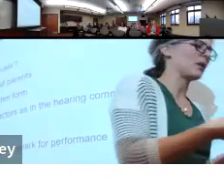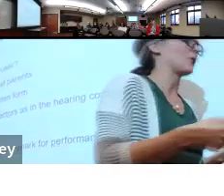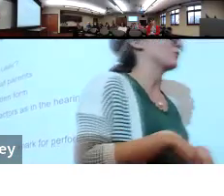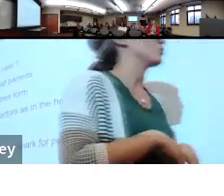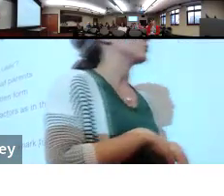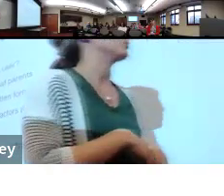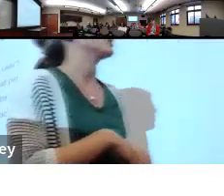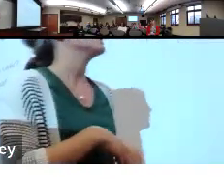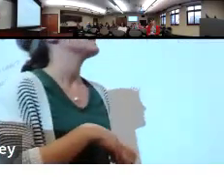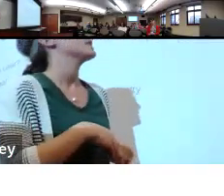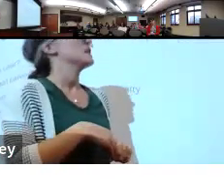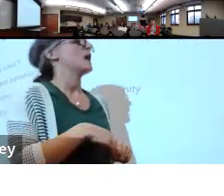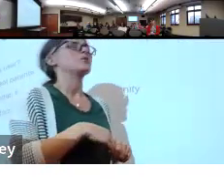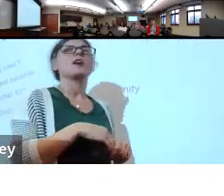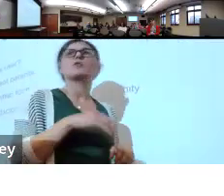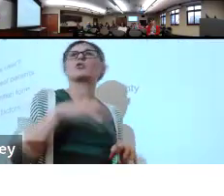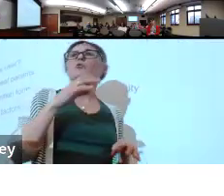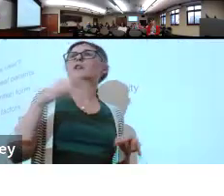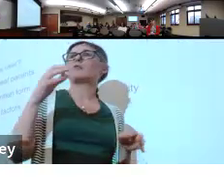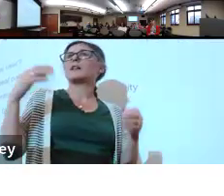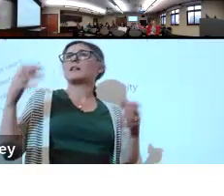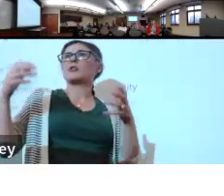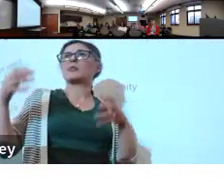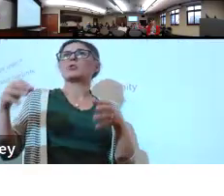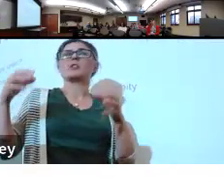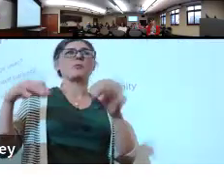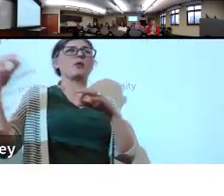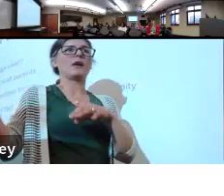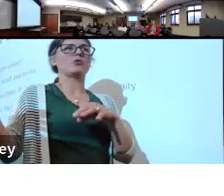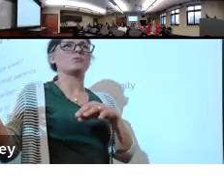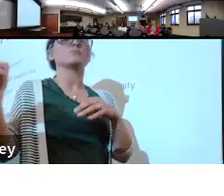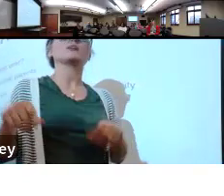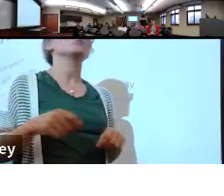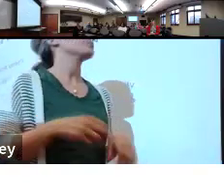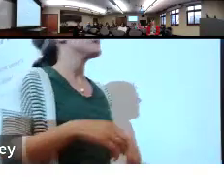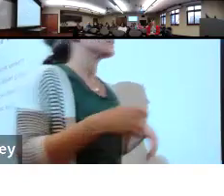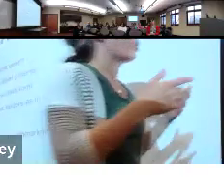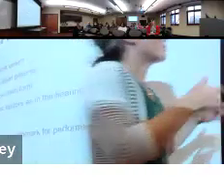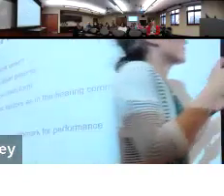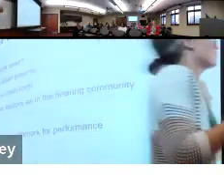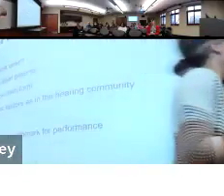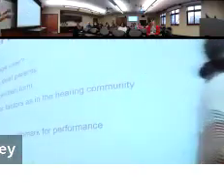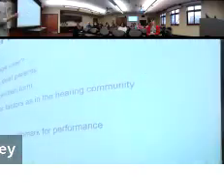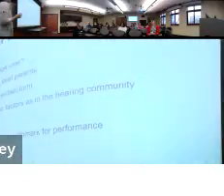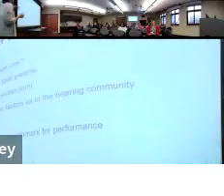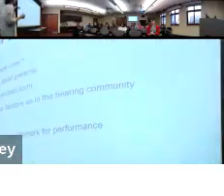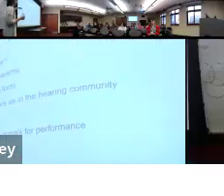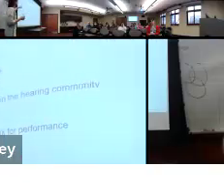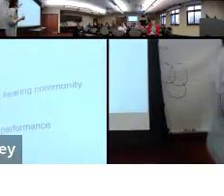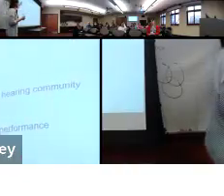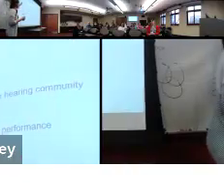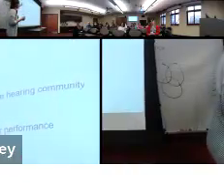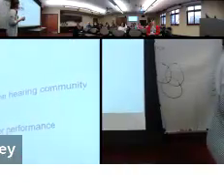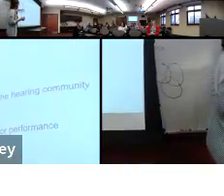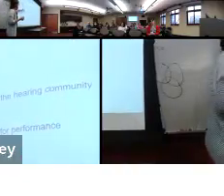on the spoken language of your community, you have to learn to read and write in that community's spoken language, right? Which means that almost everybody who's gone to